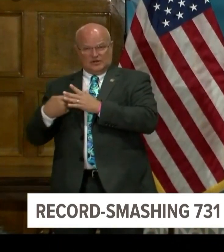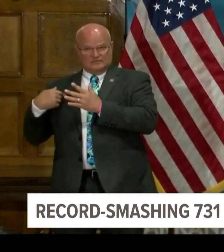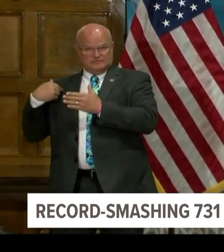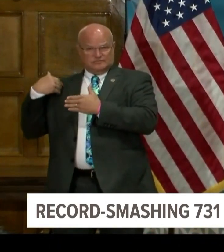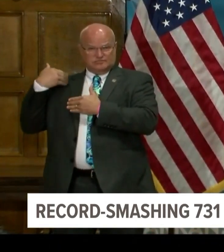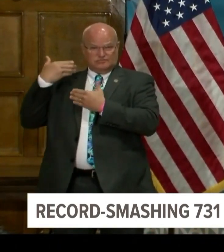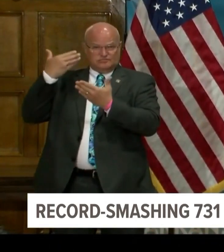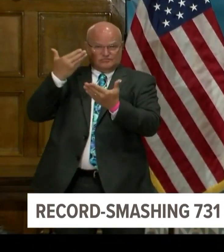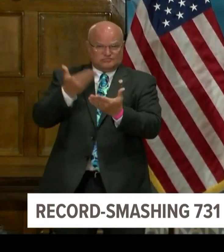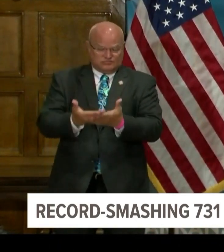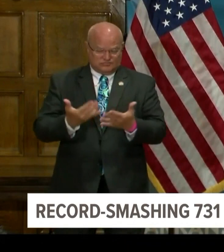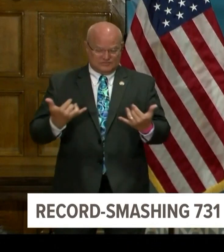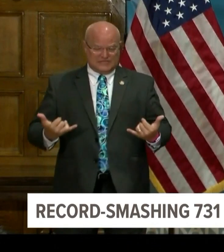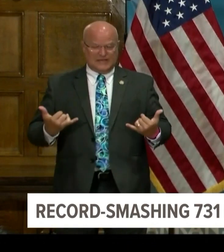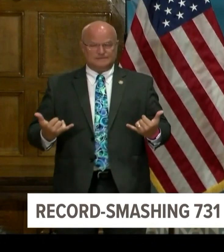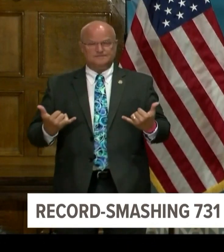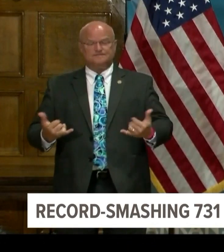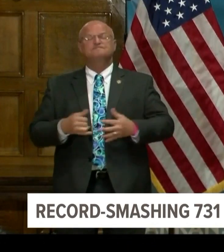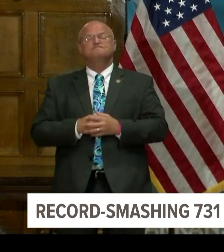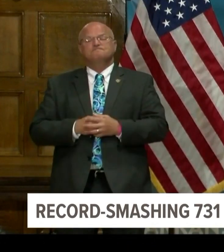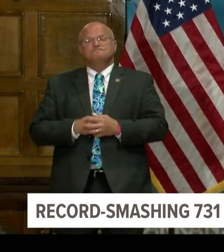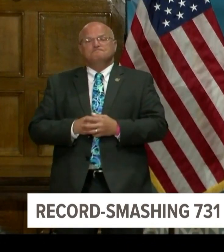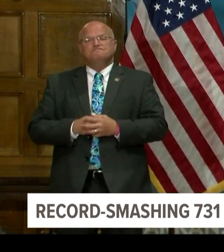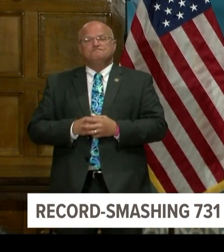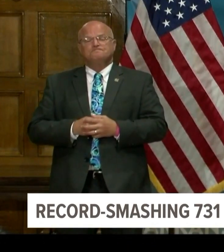started this pandemic.